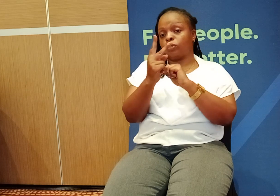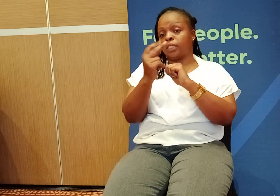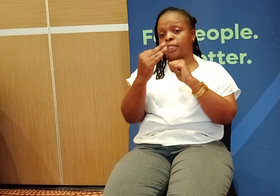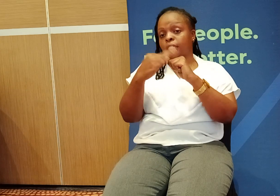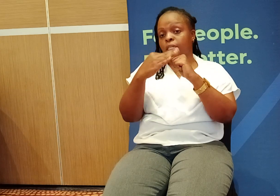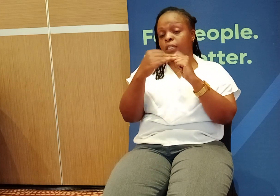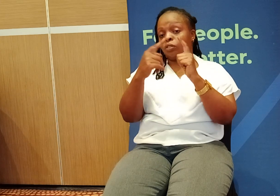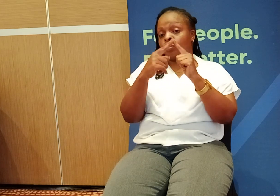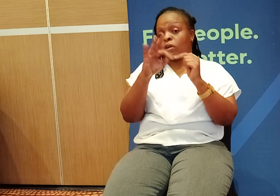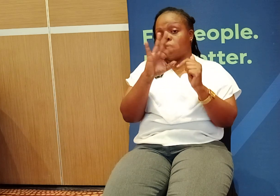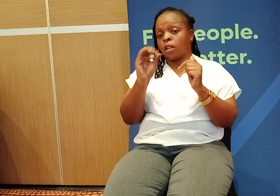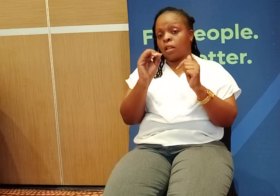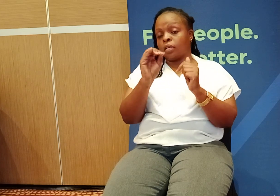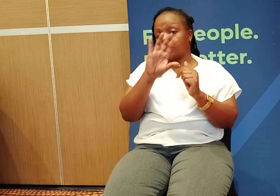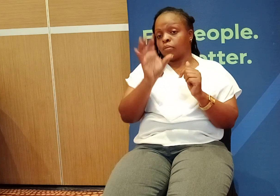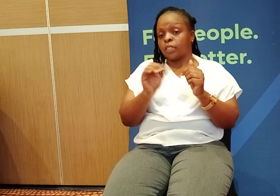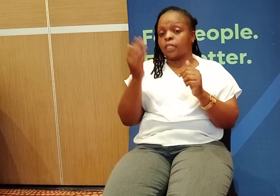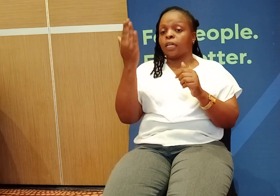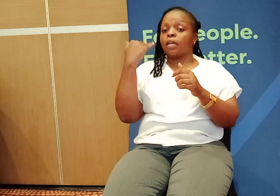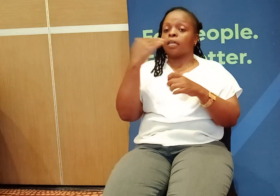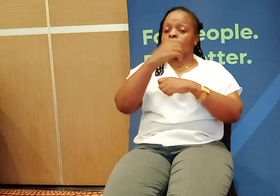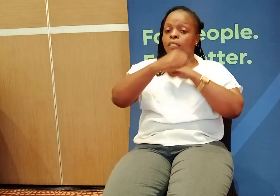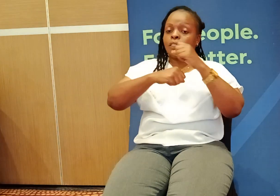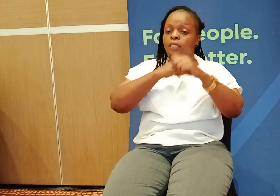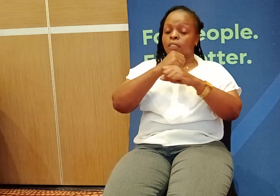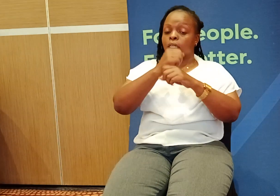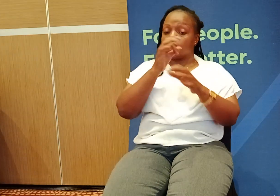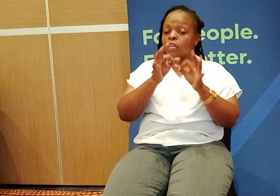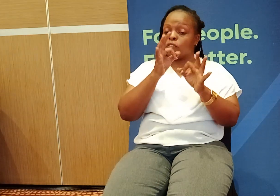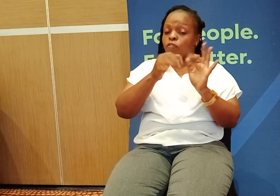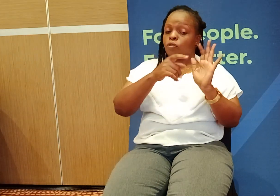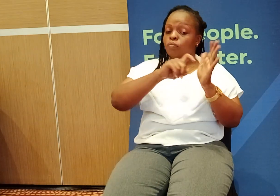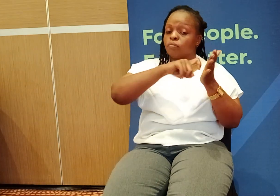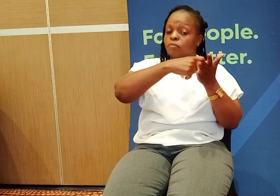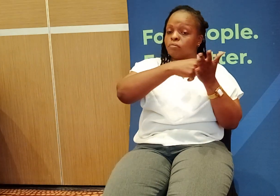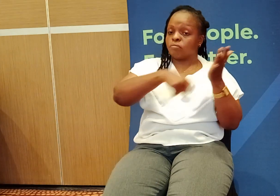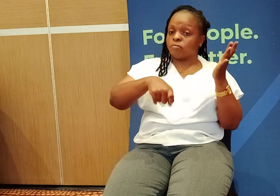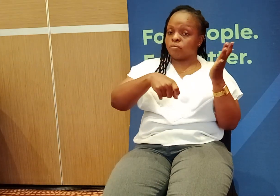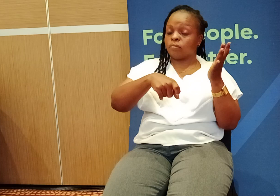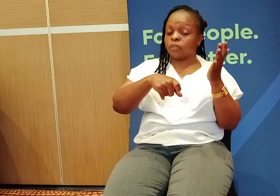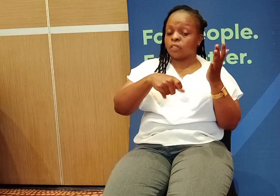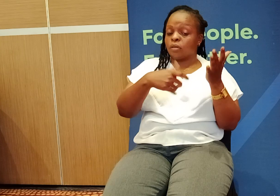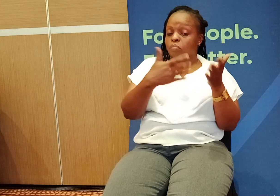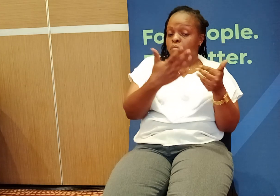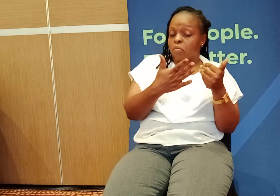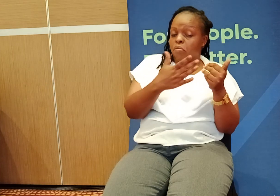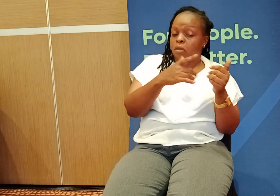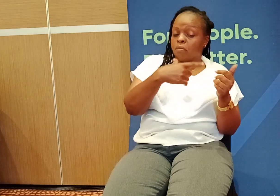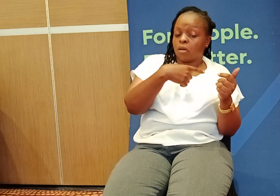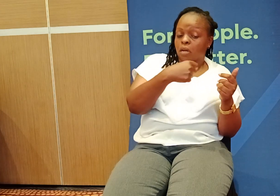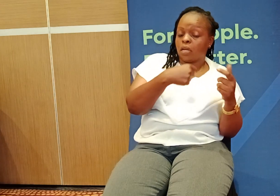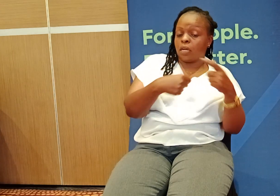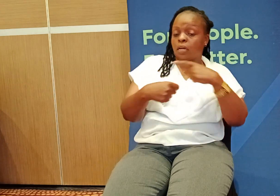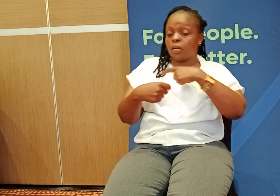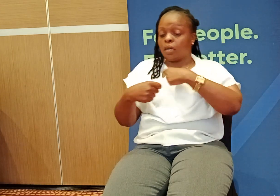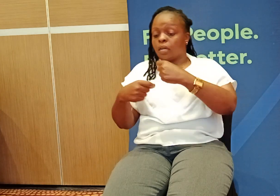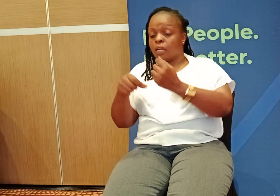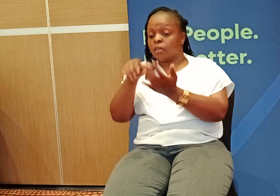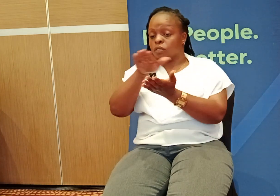30% last year. If you just do a like for like on stock using constant exchange